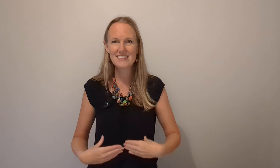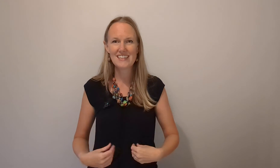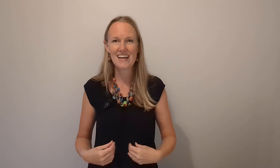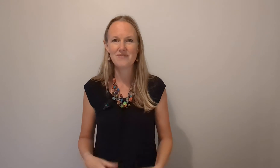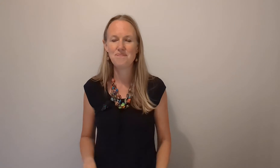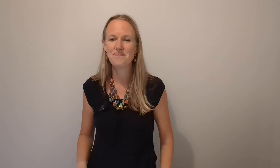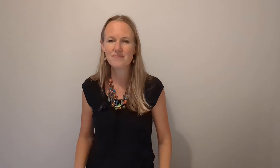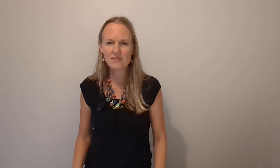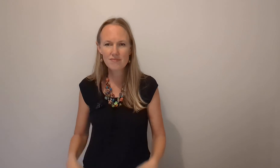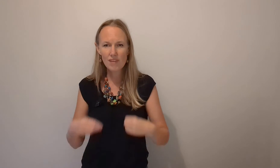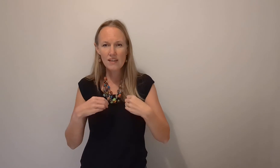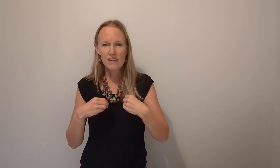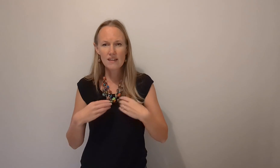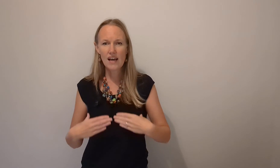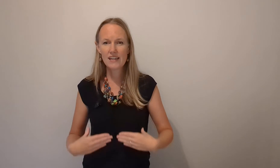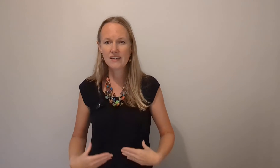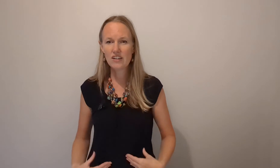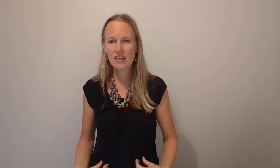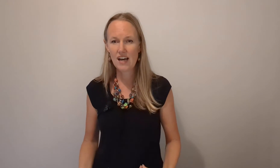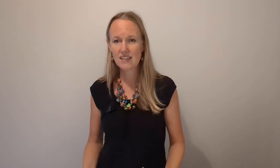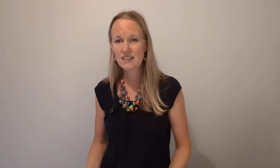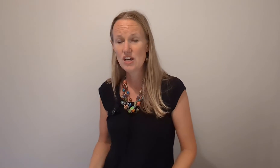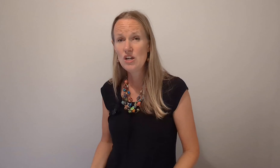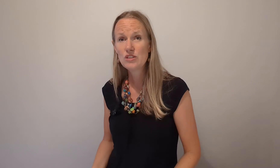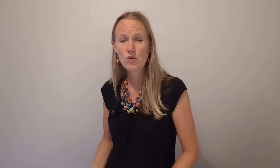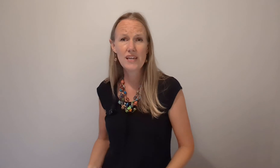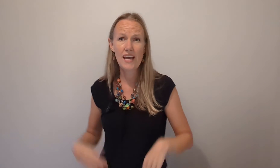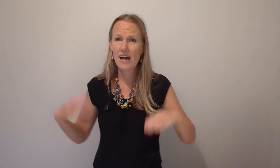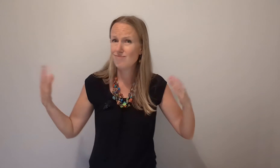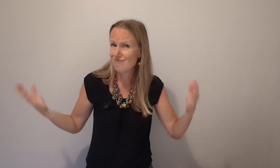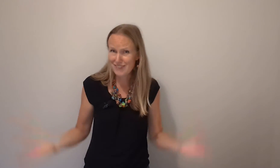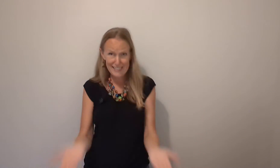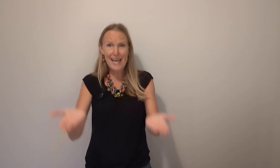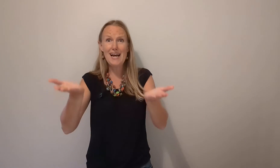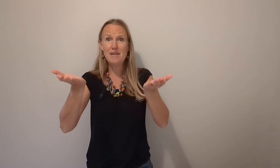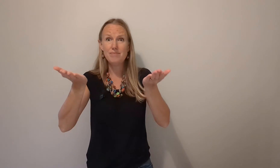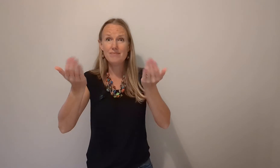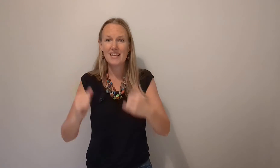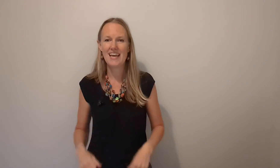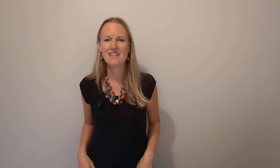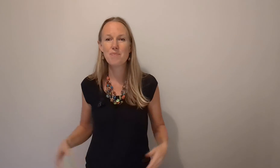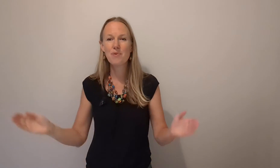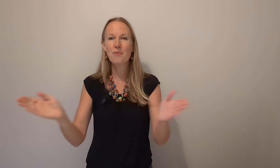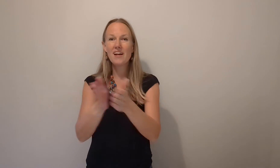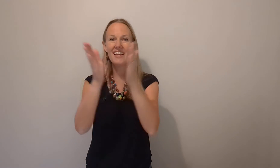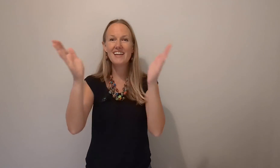like that. Lion in your lungs. So get up, and